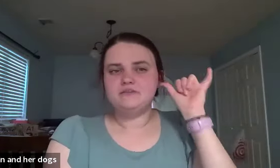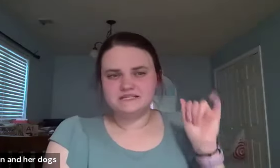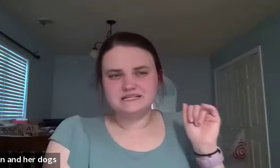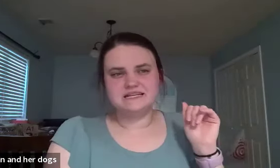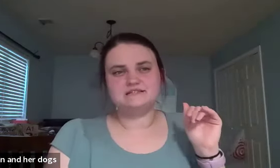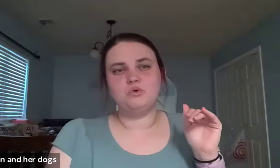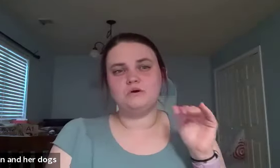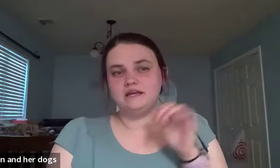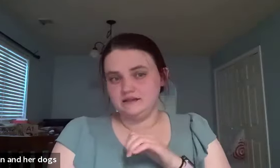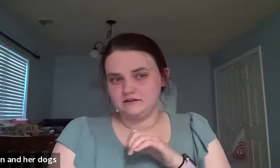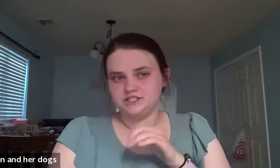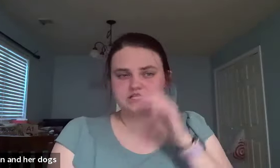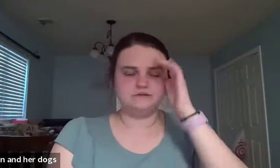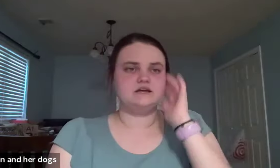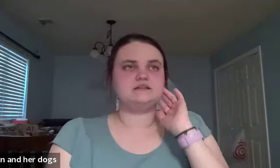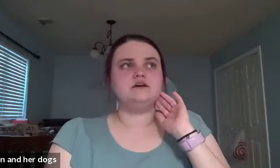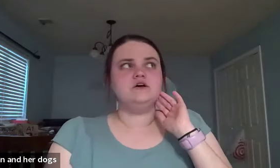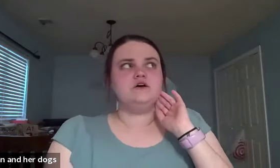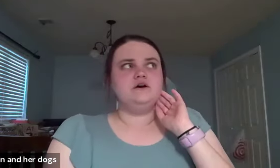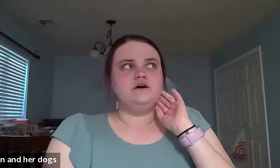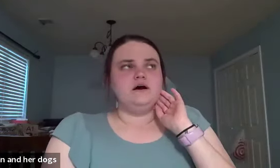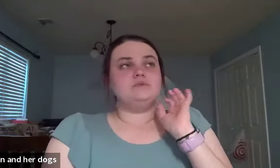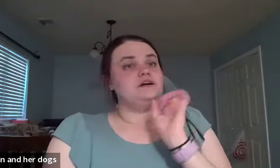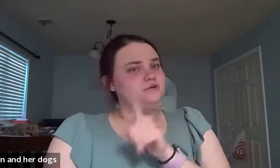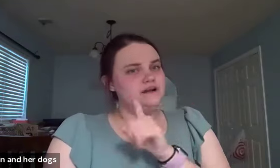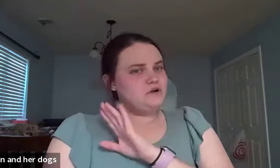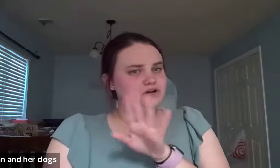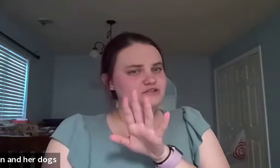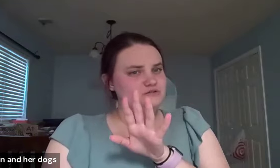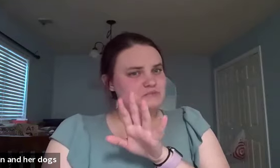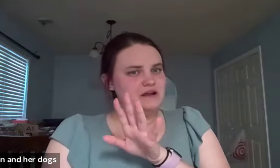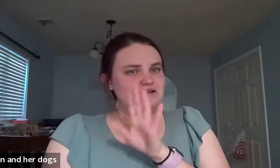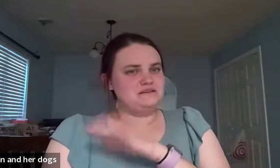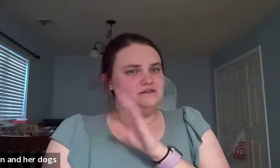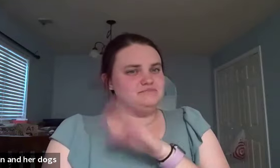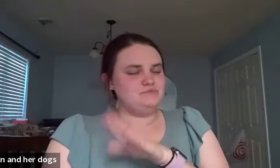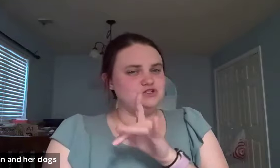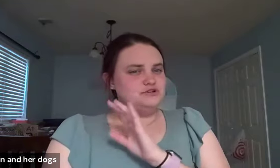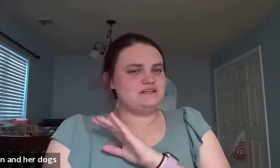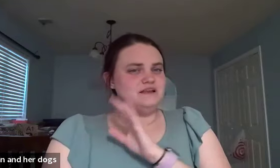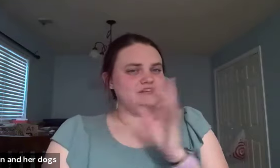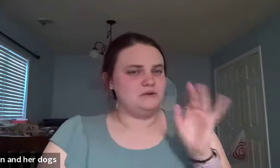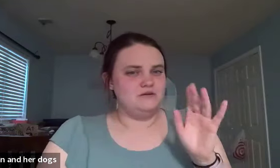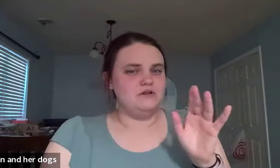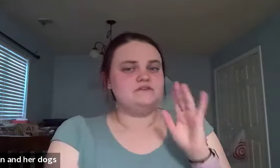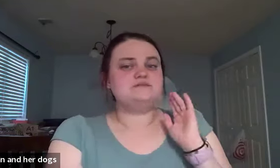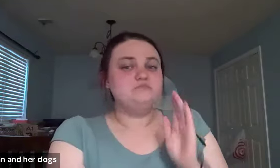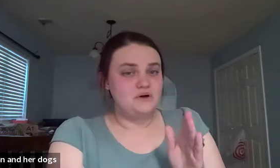And the reason I said it's more English is because I'm not going to go too deep right now because I'm sure you guys are like, I don't want to hear all of this.